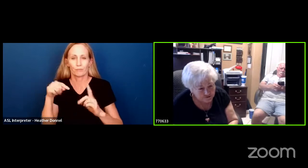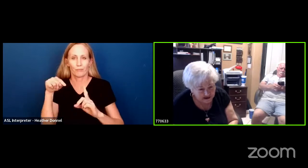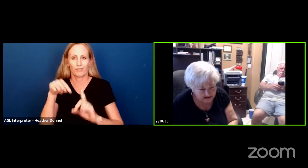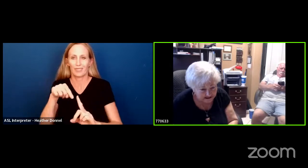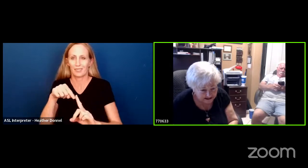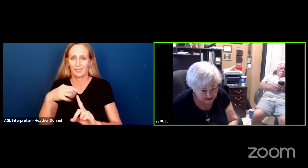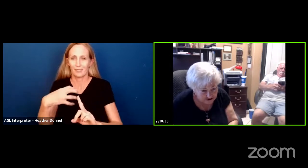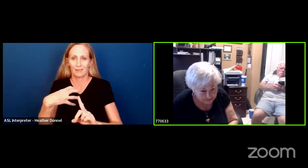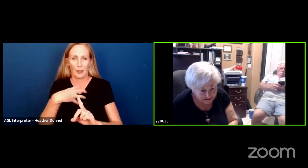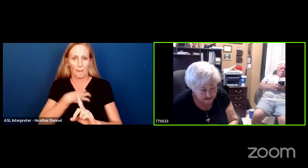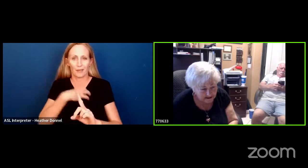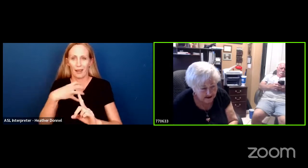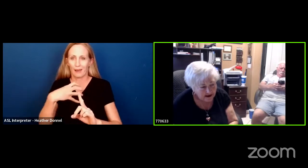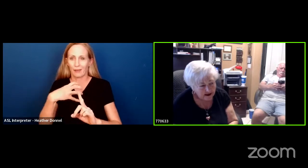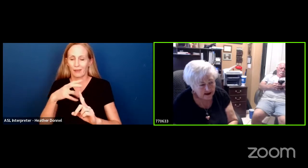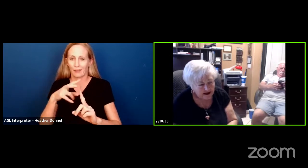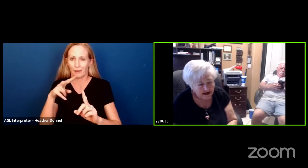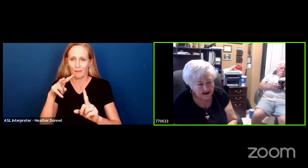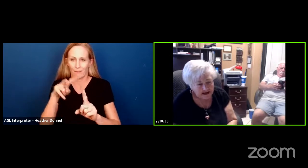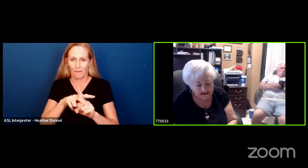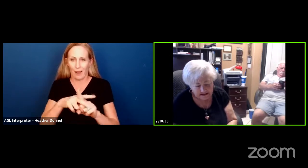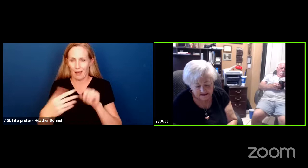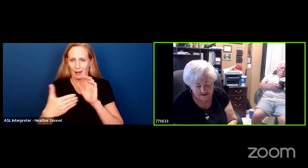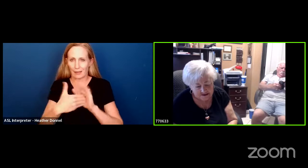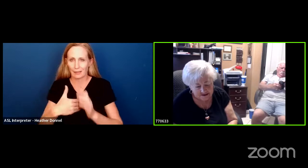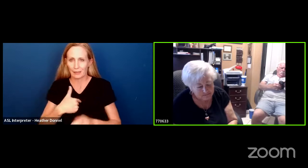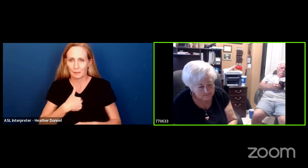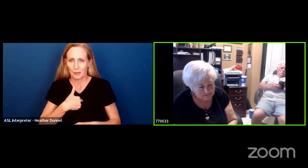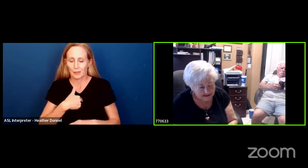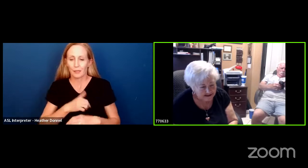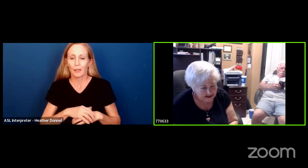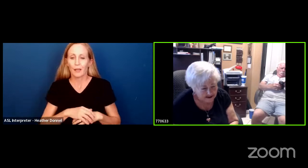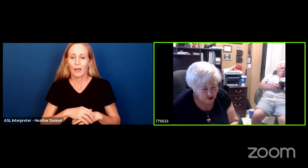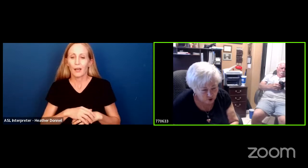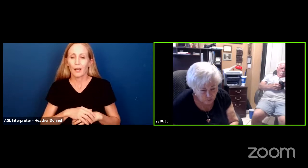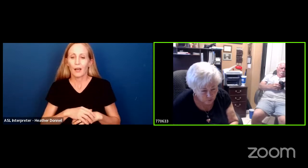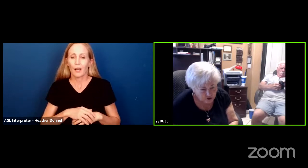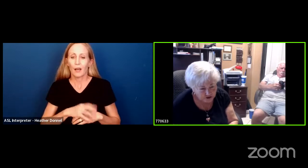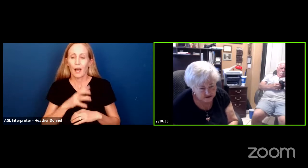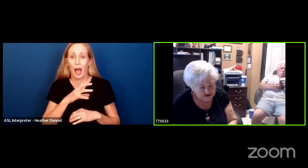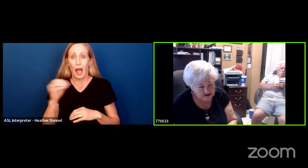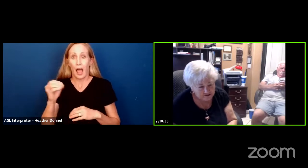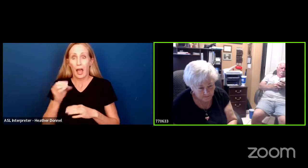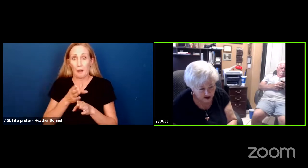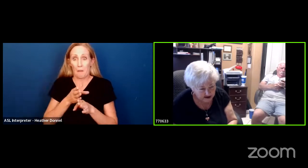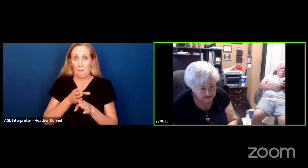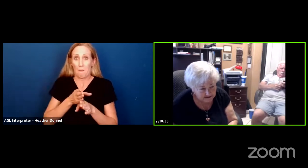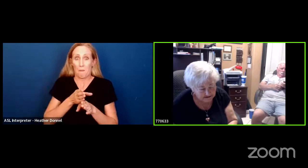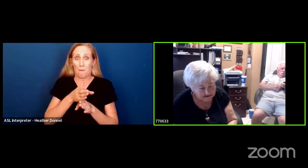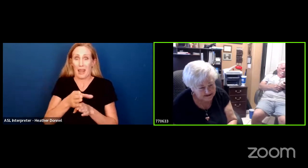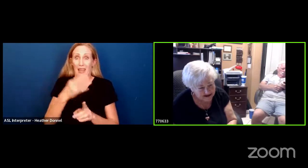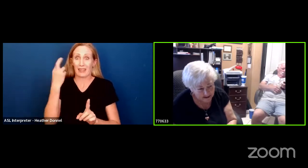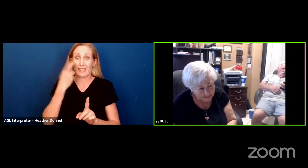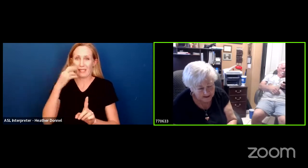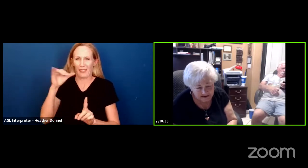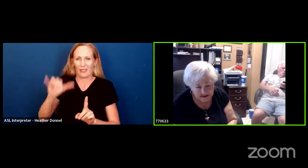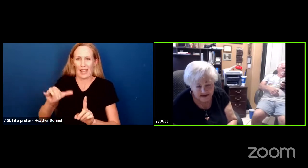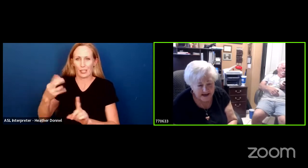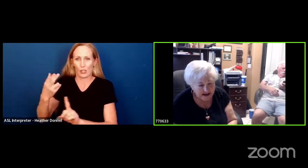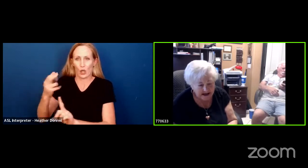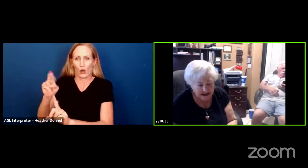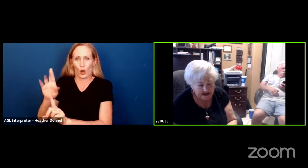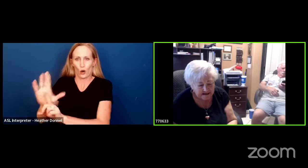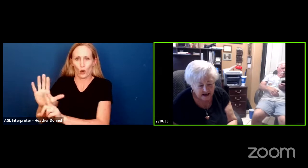complaint that was filed against me. And it's mainly her word against mine that this